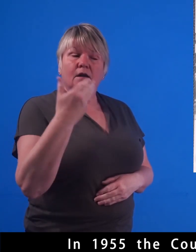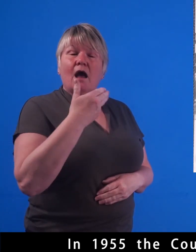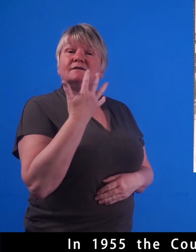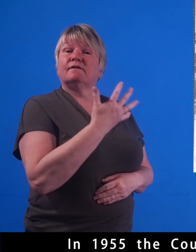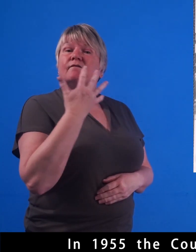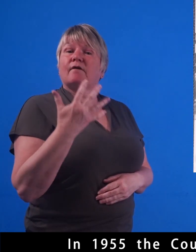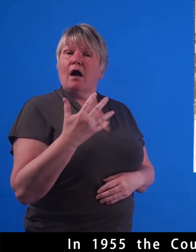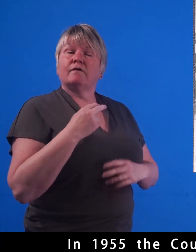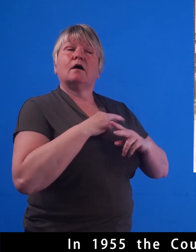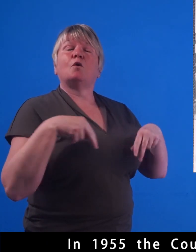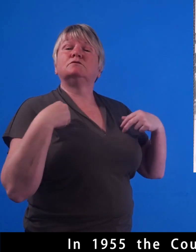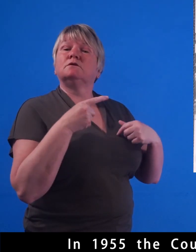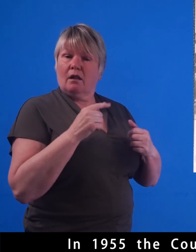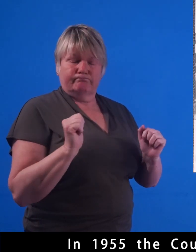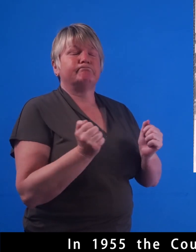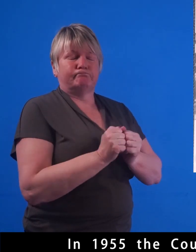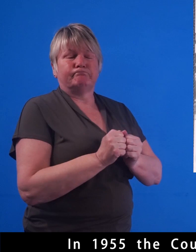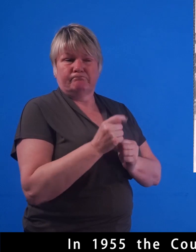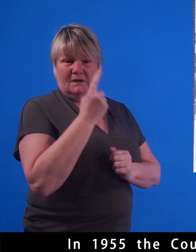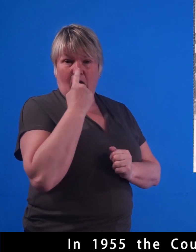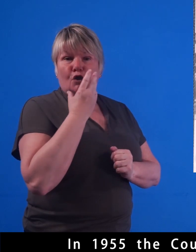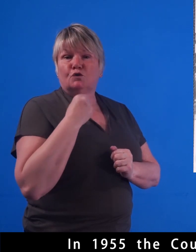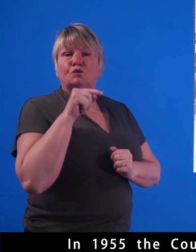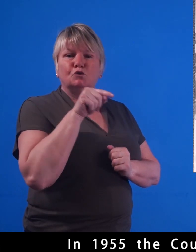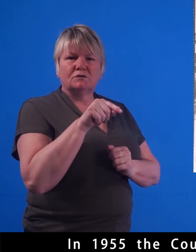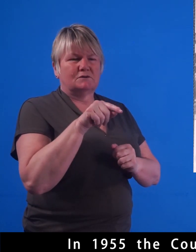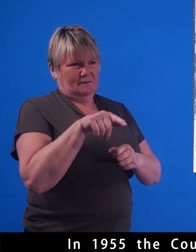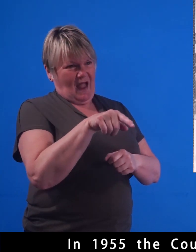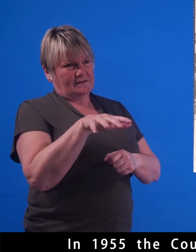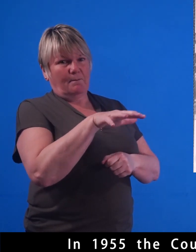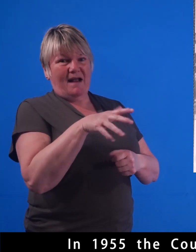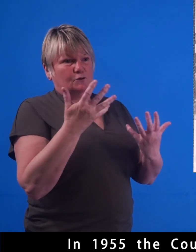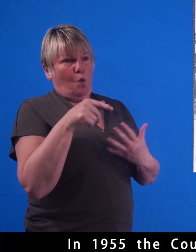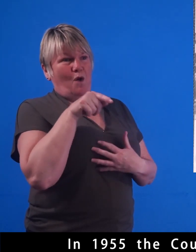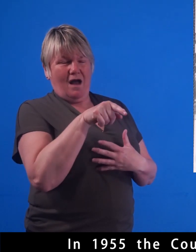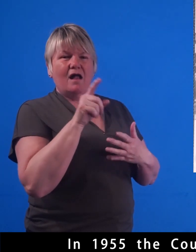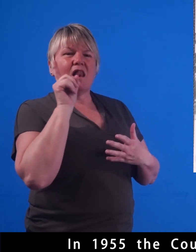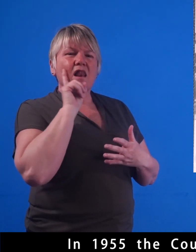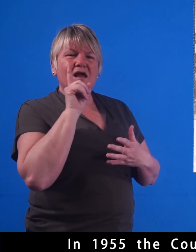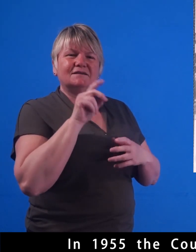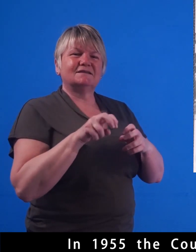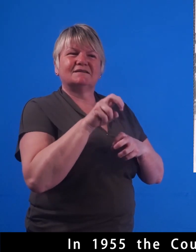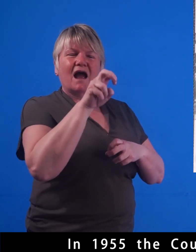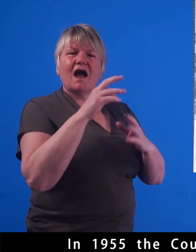In 1955, the council agreed he could use space at Ladies' Stairs House